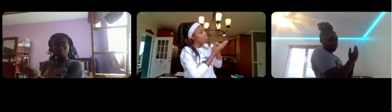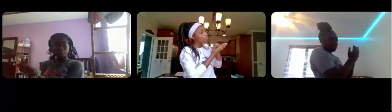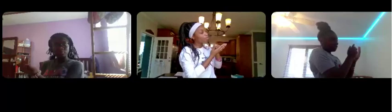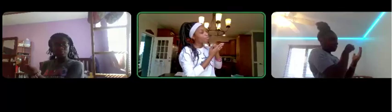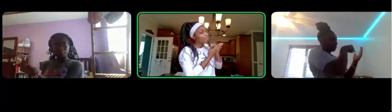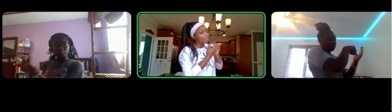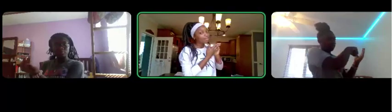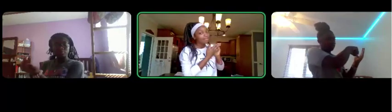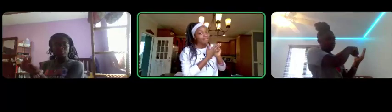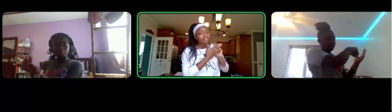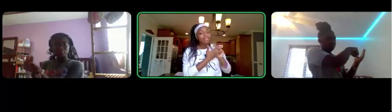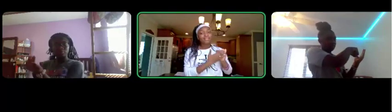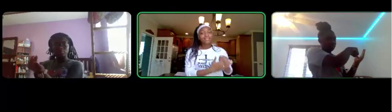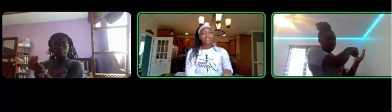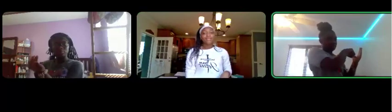show me